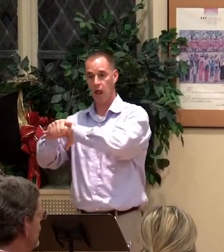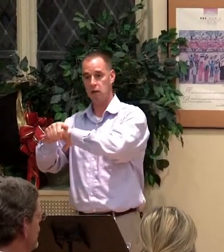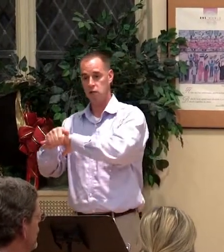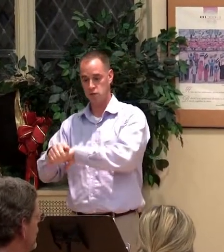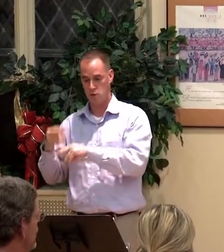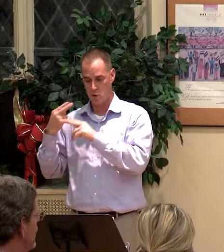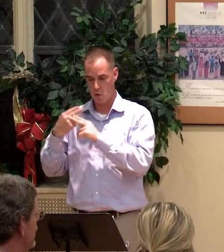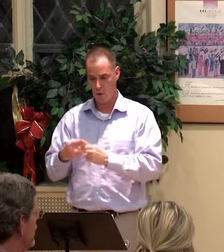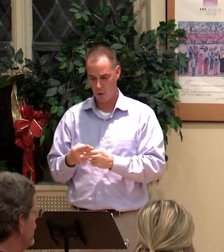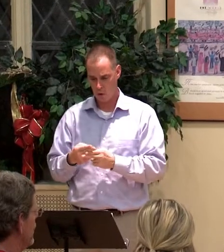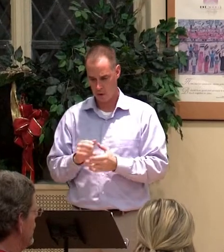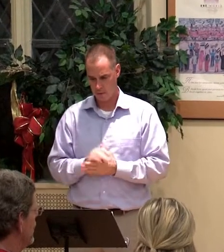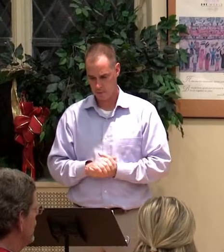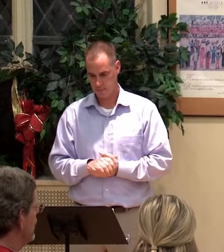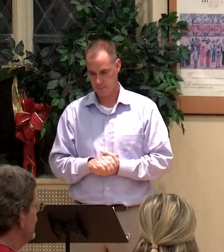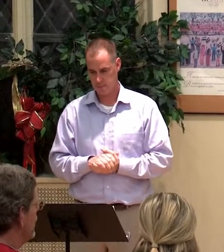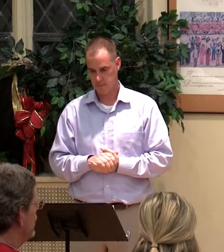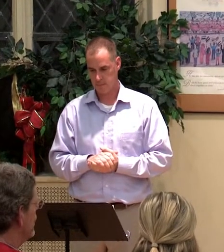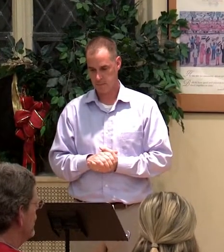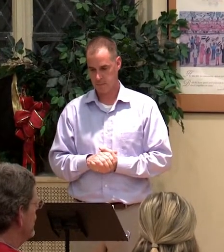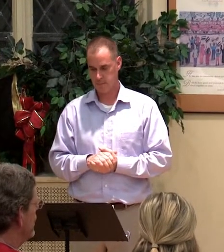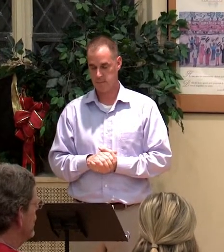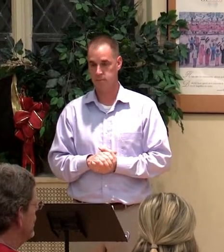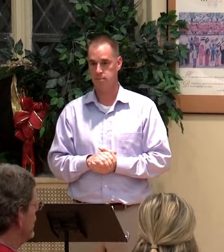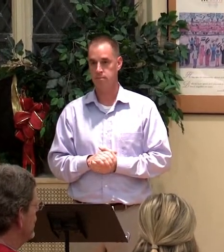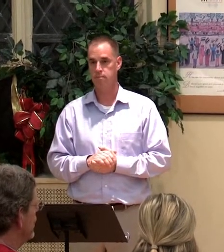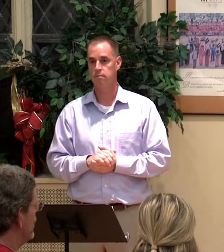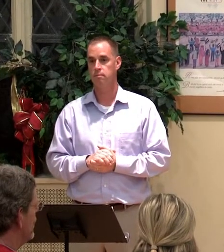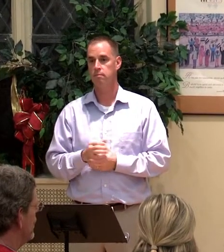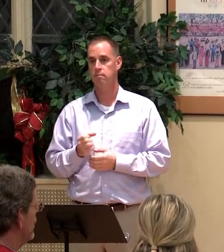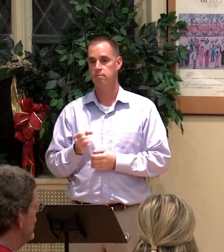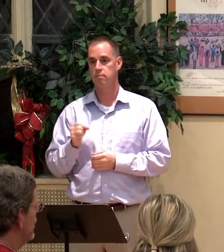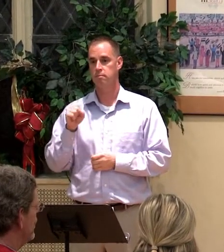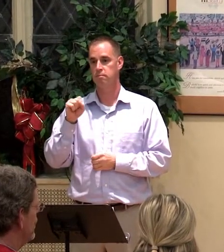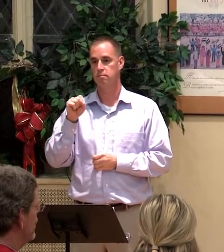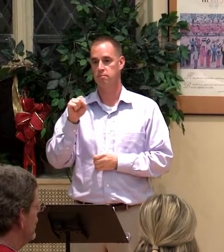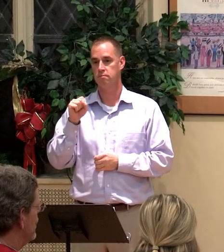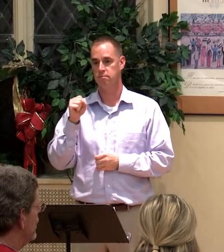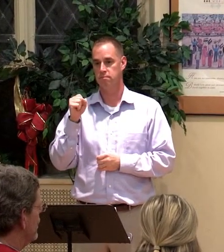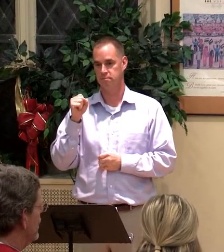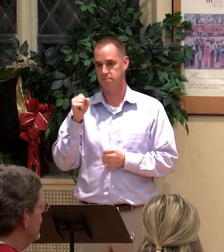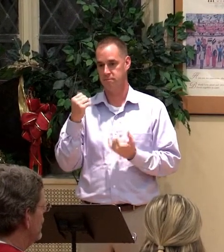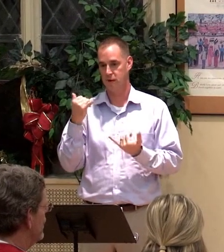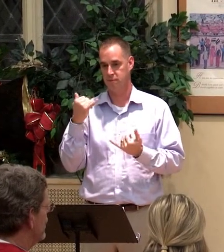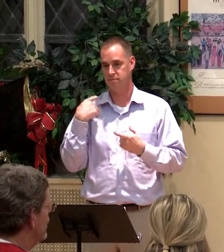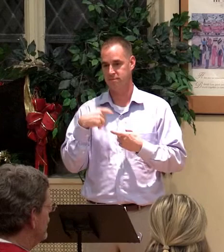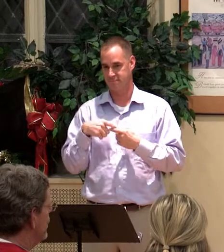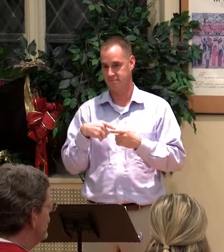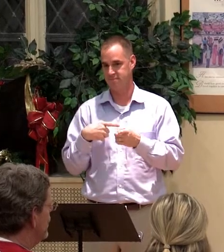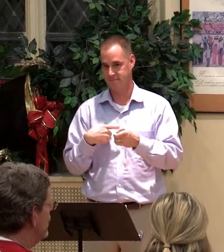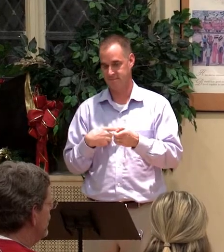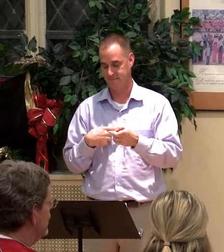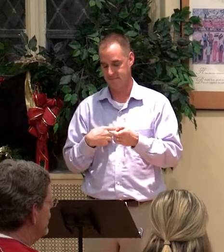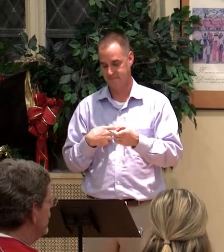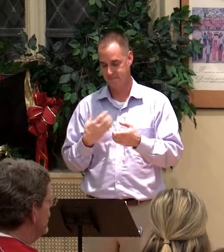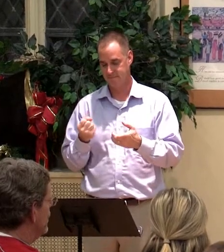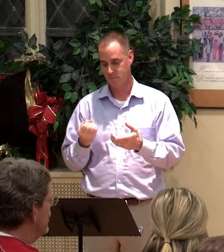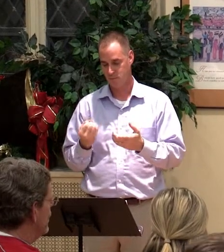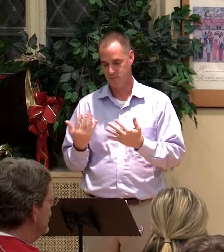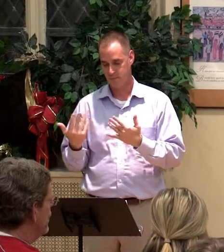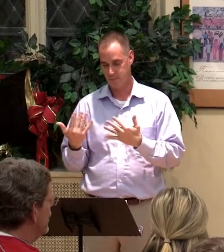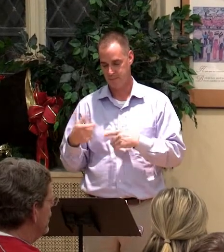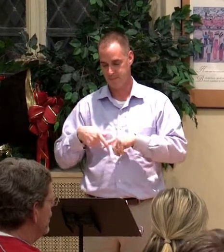Gitana. La manera en que ella se mueve, the way she moves, igualita a una